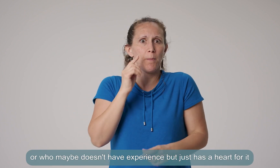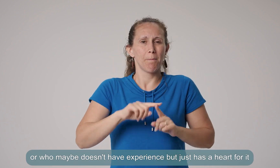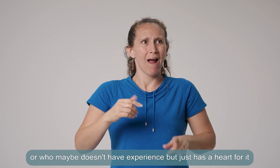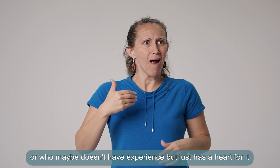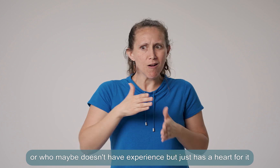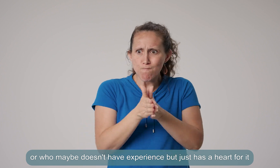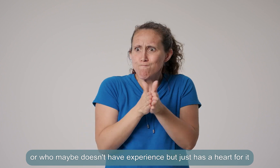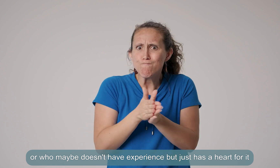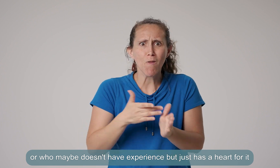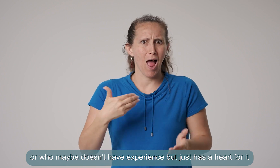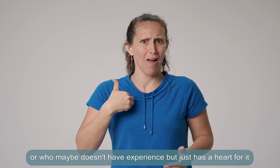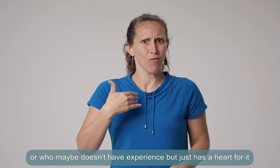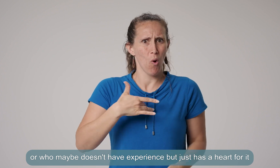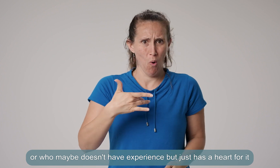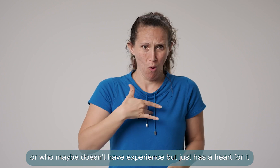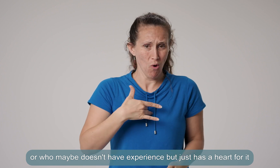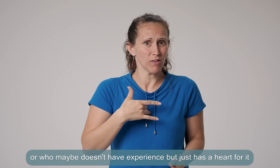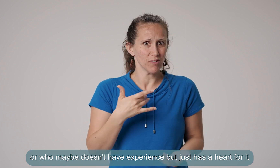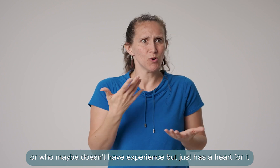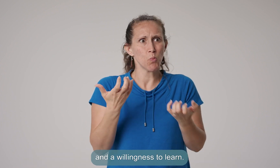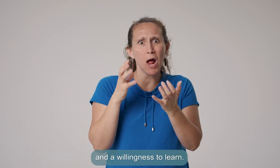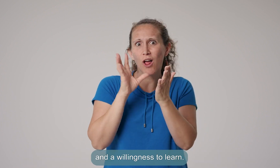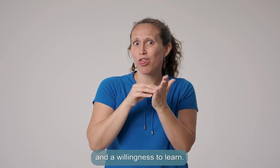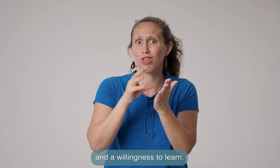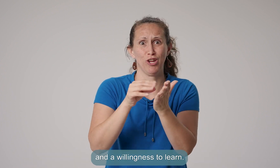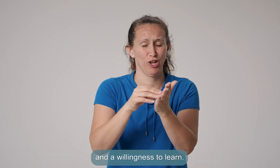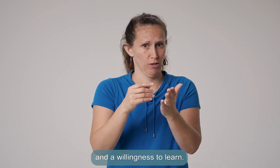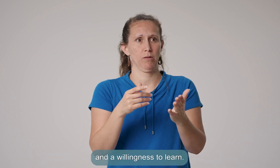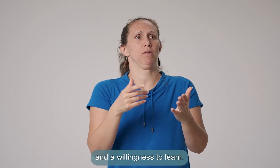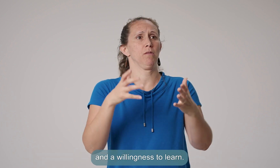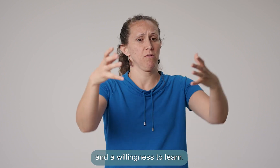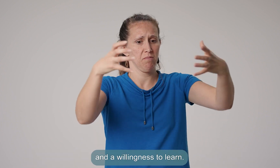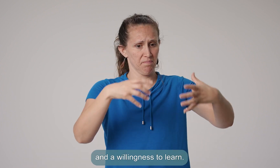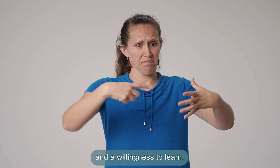have experience, but just has a heart for it and a willingness to learn.